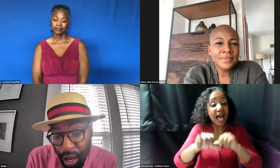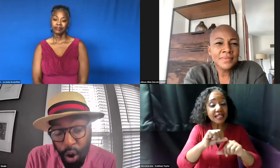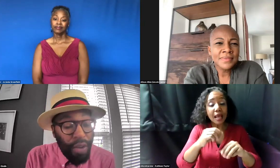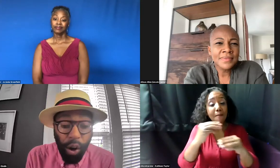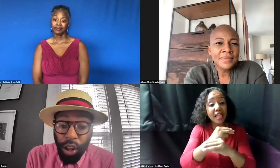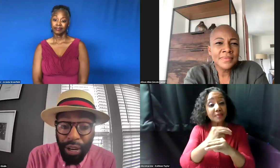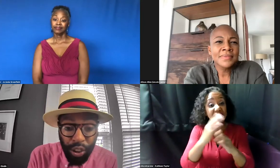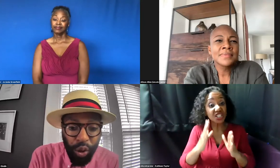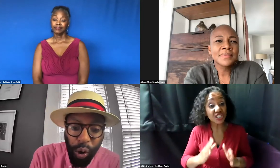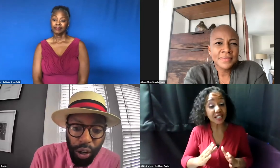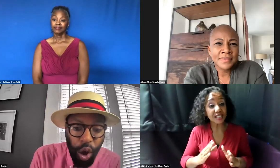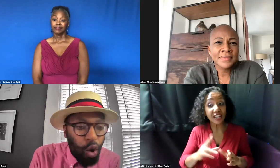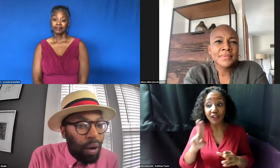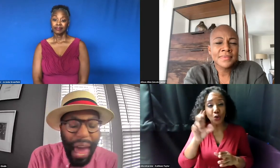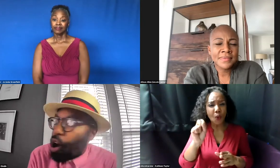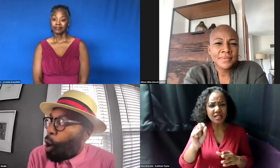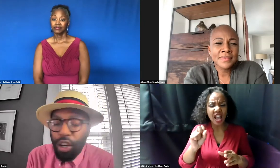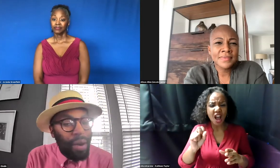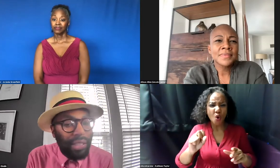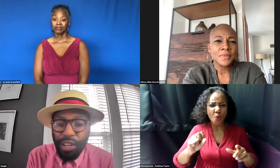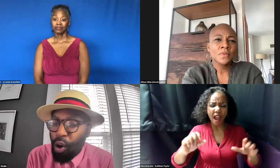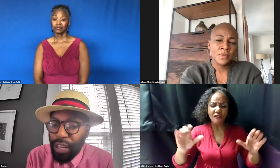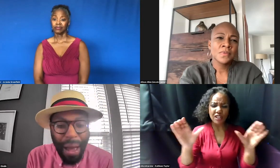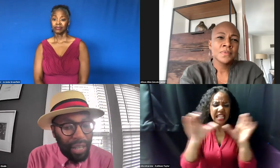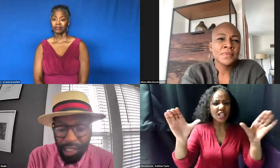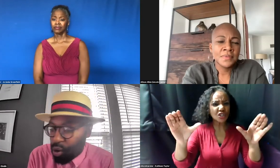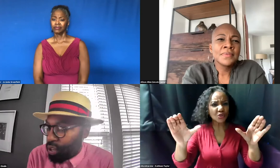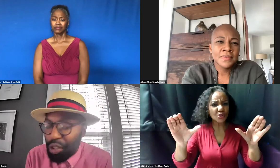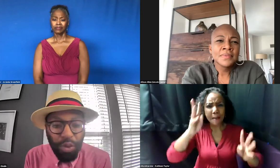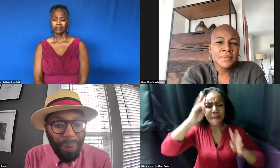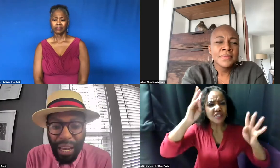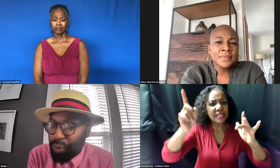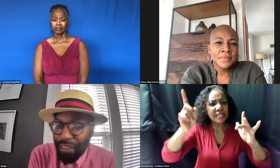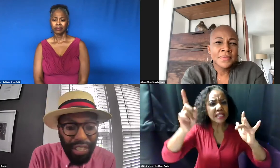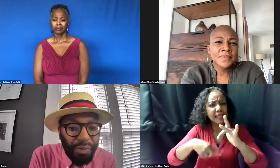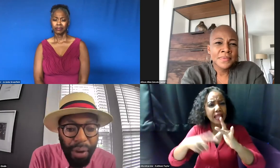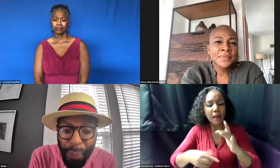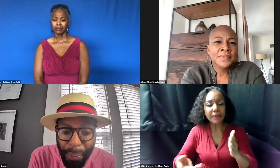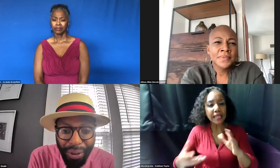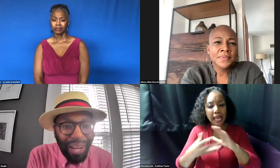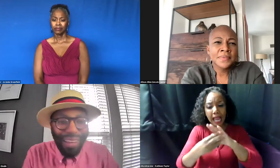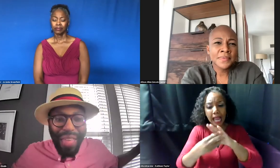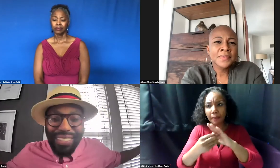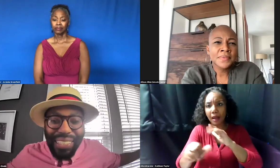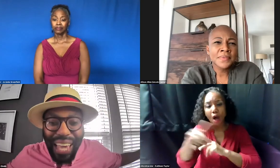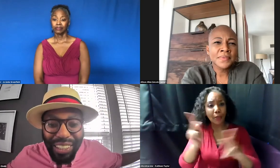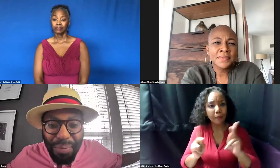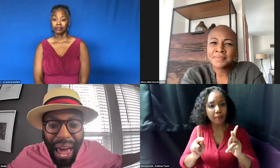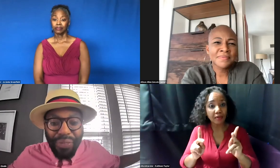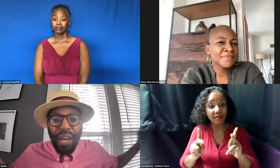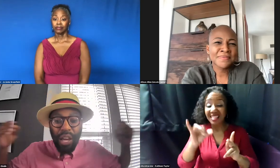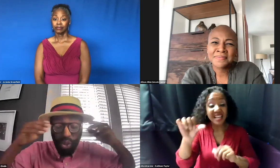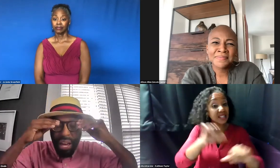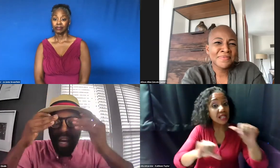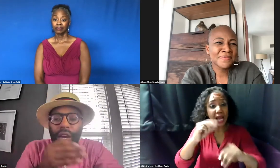States who've got all the credentials in the world, who lack all the creativity, all the imagination, all they could do is replicate what they've seen from other people. That's not science or